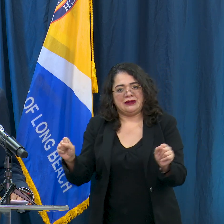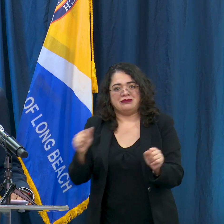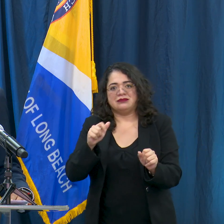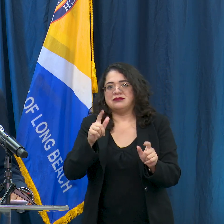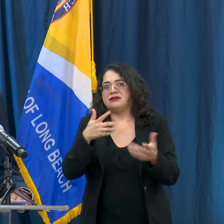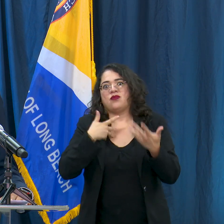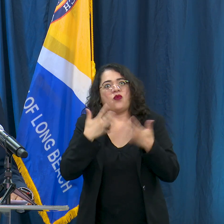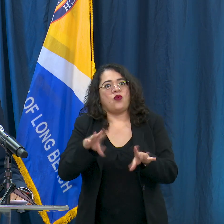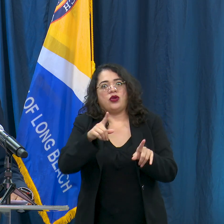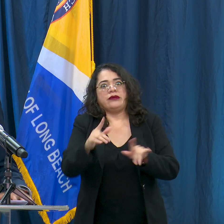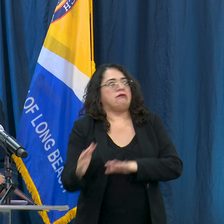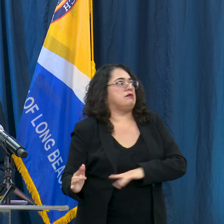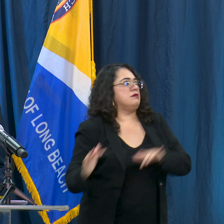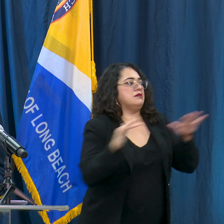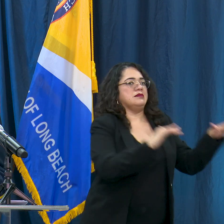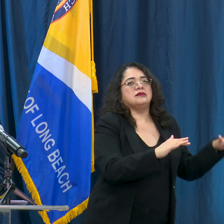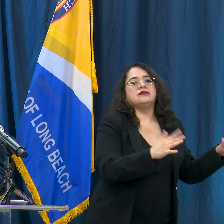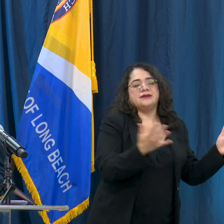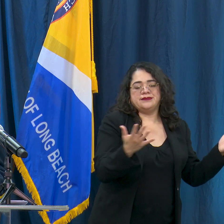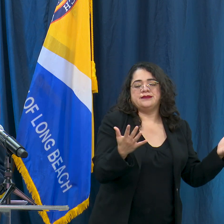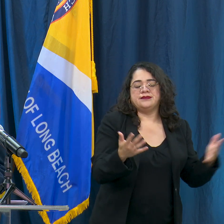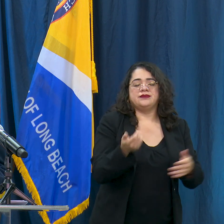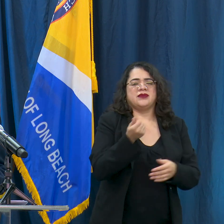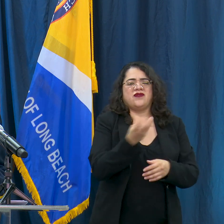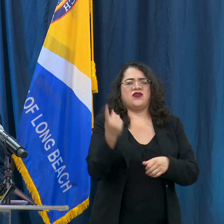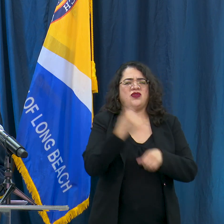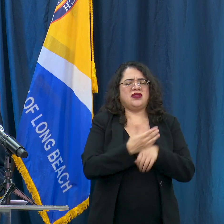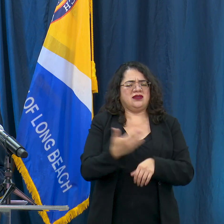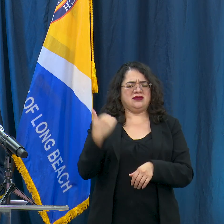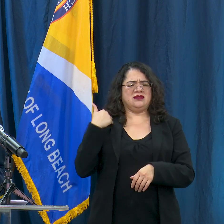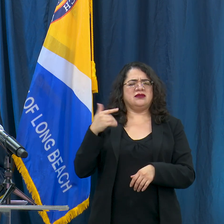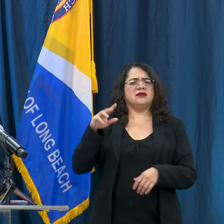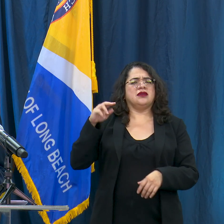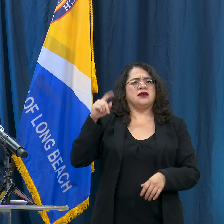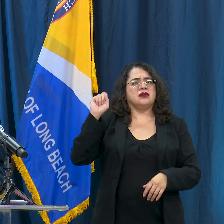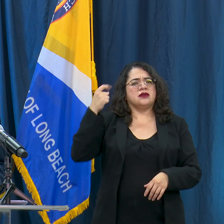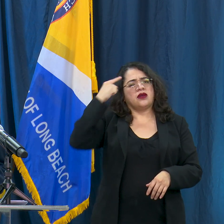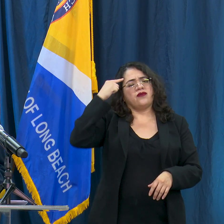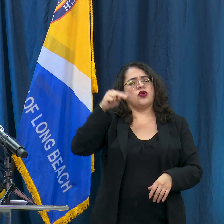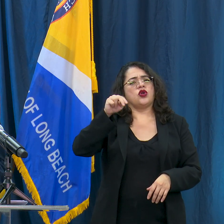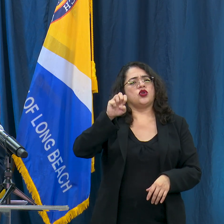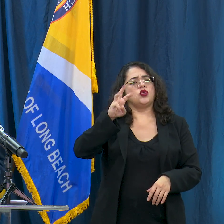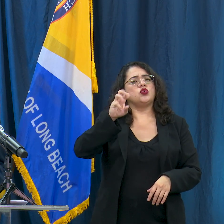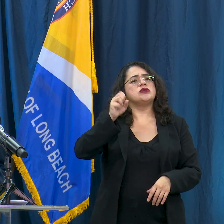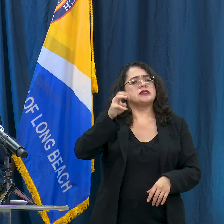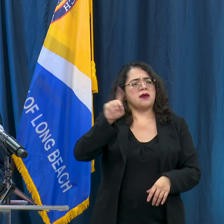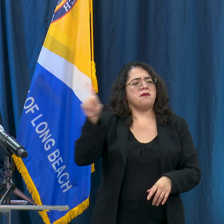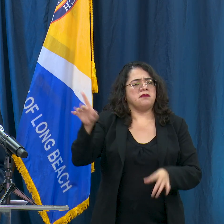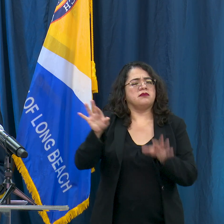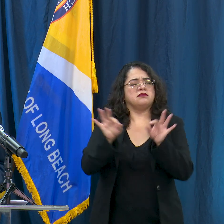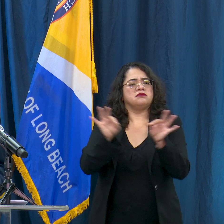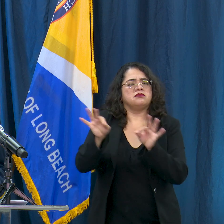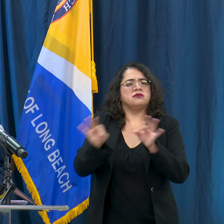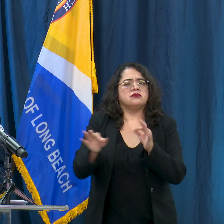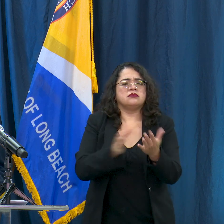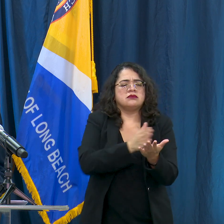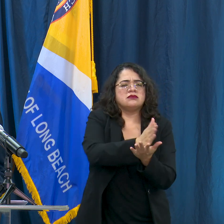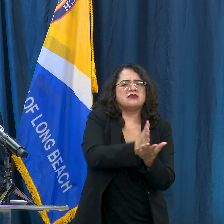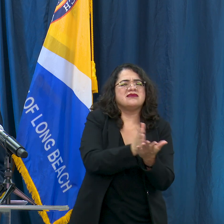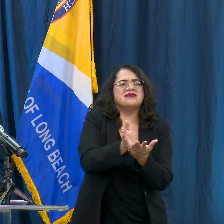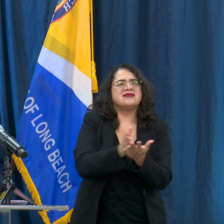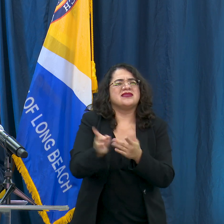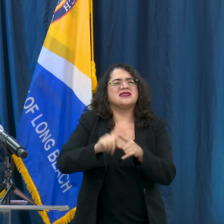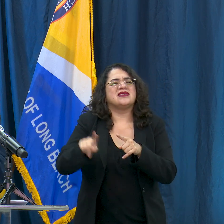on a few days ago, we know that Governor Newsom announced a series of new sectors that would be allowed to reopen with